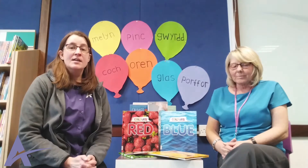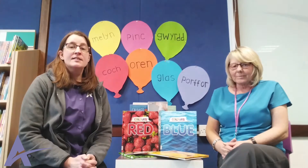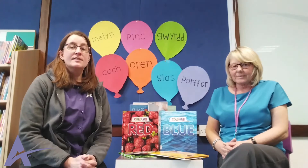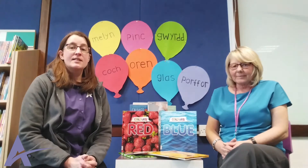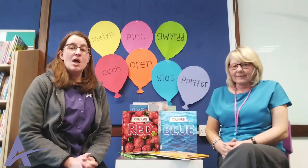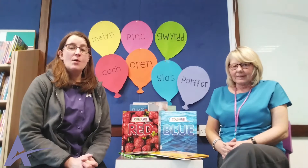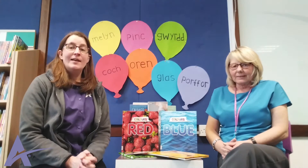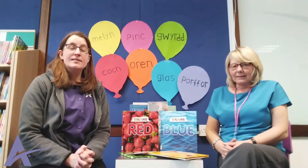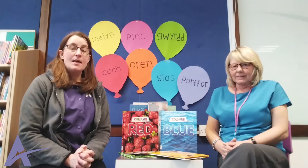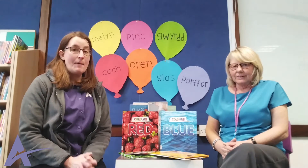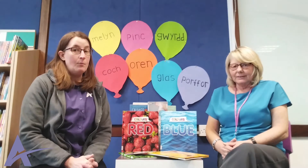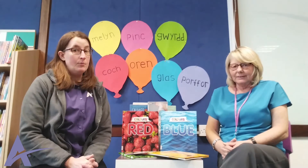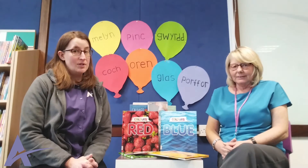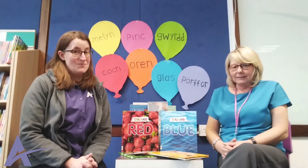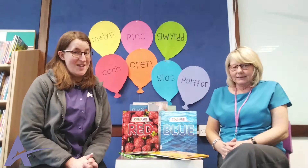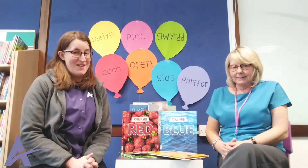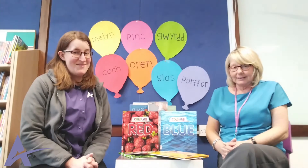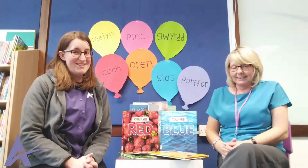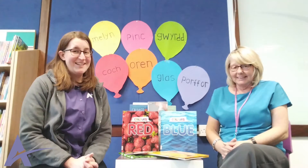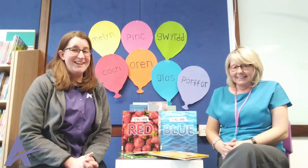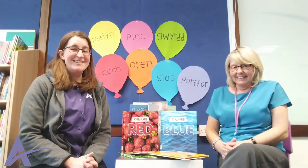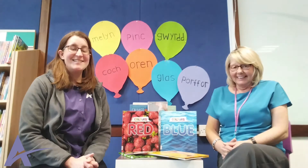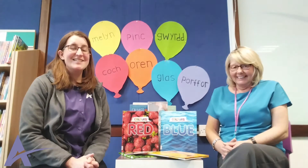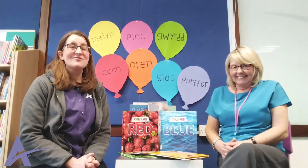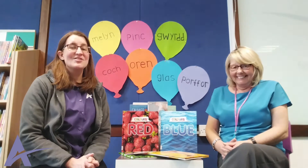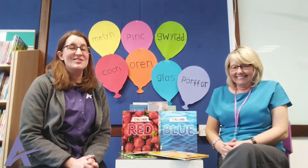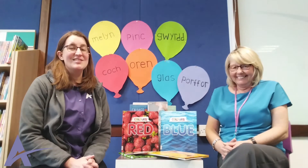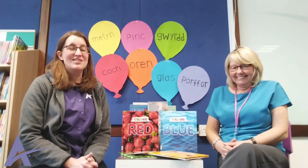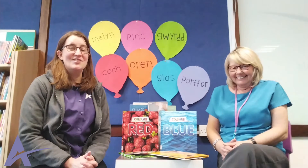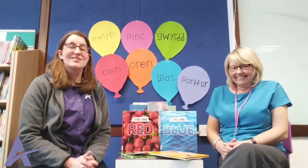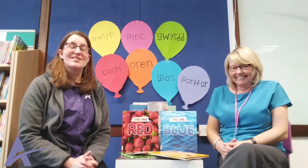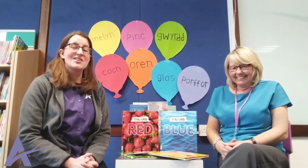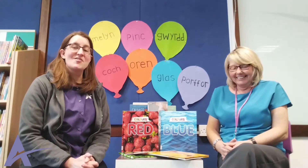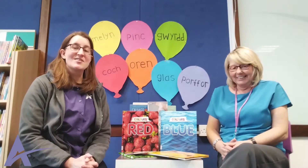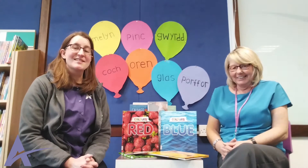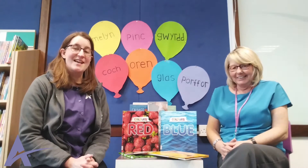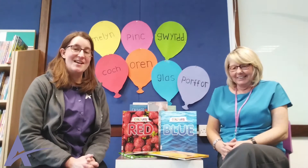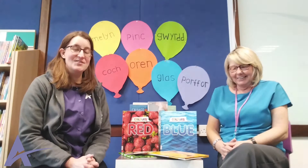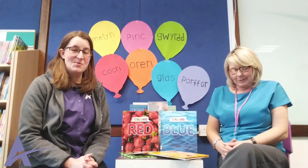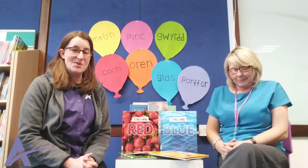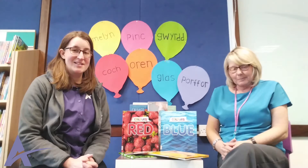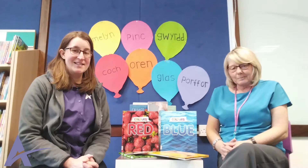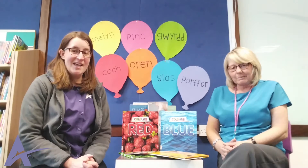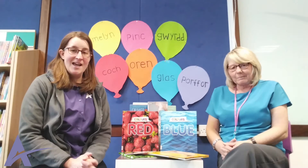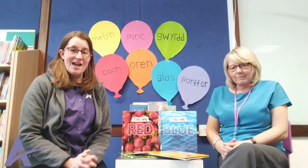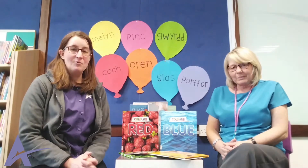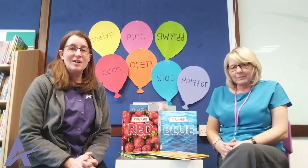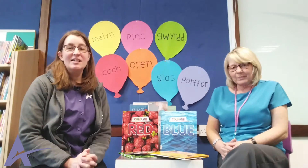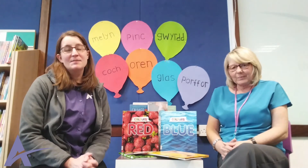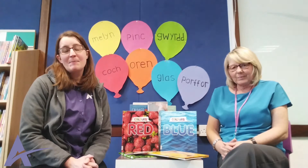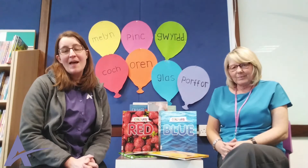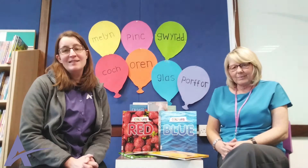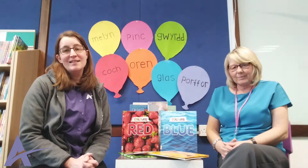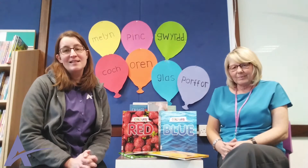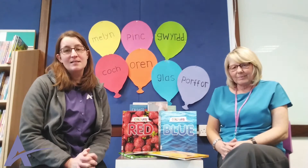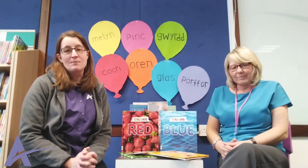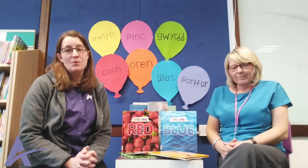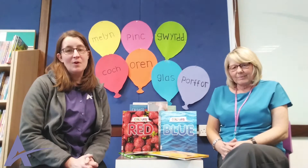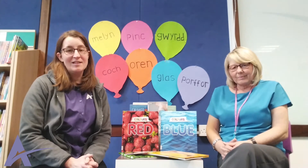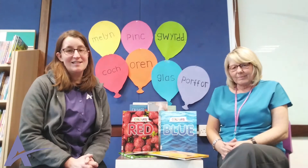So it's about books and babies, and it's introducing you to songs and to books and really spending some quality